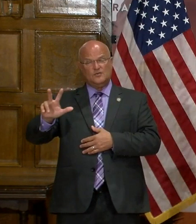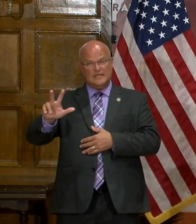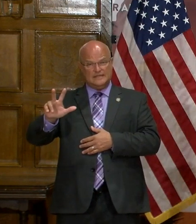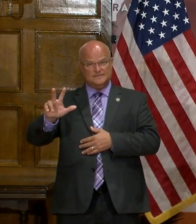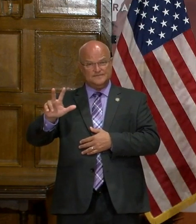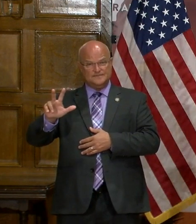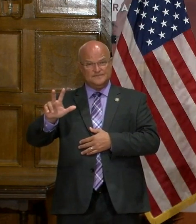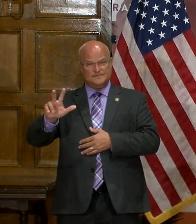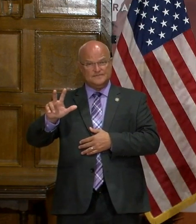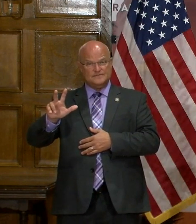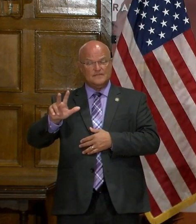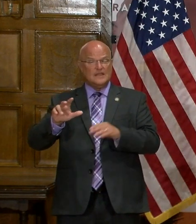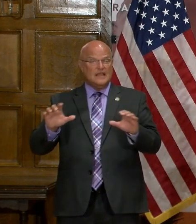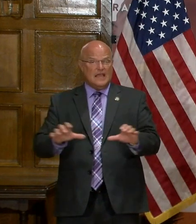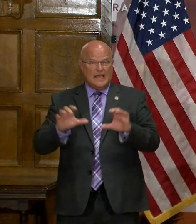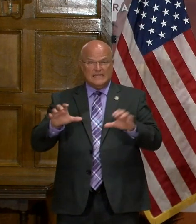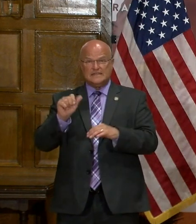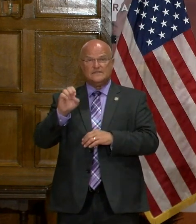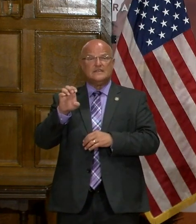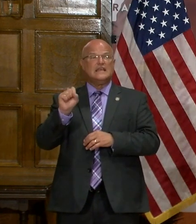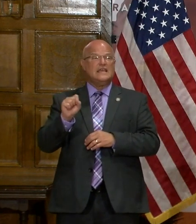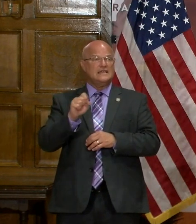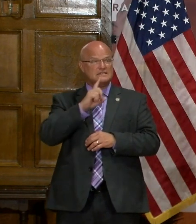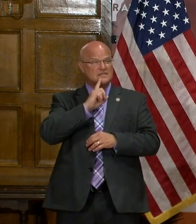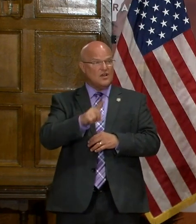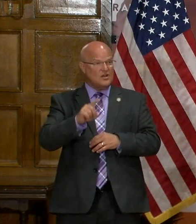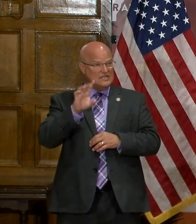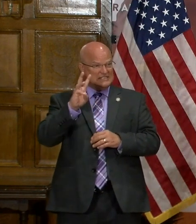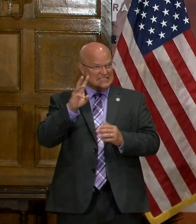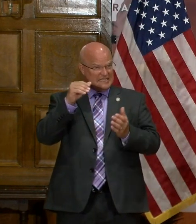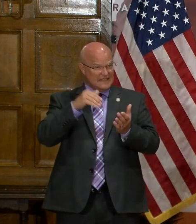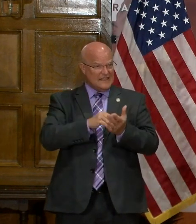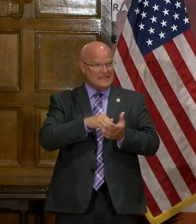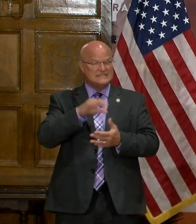27,283. Active cases are